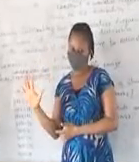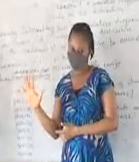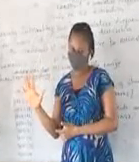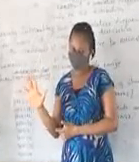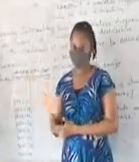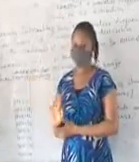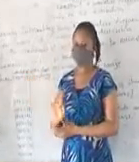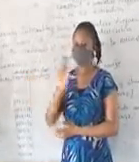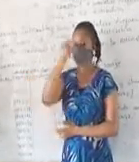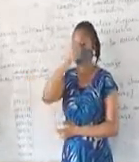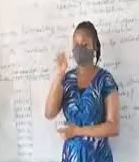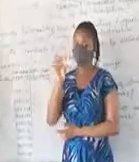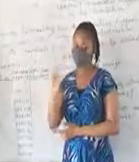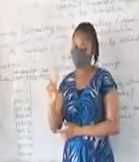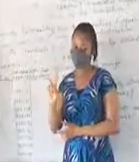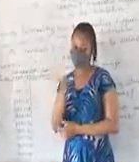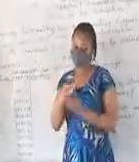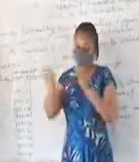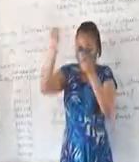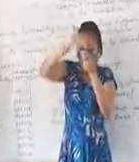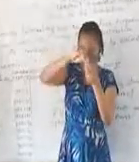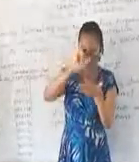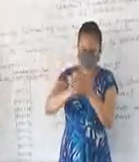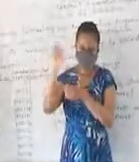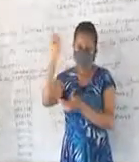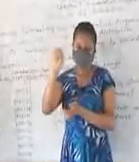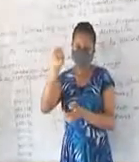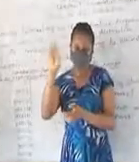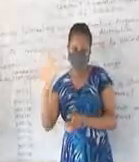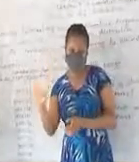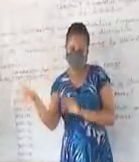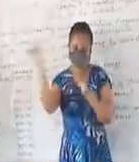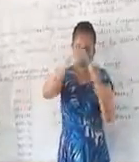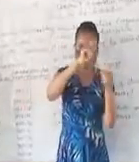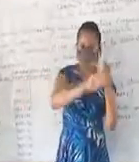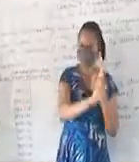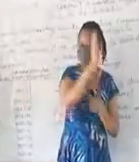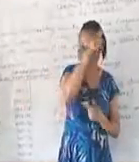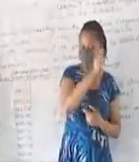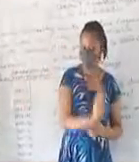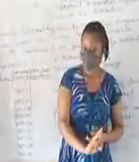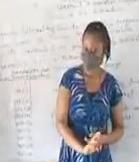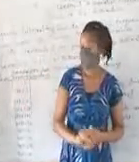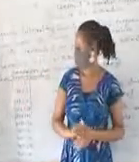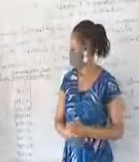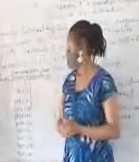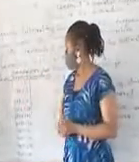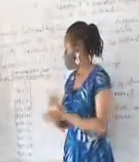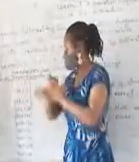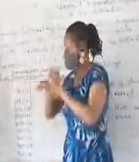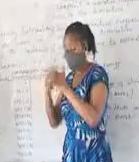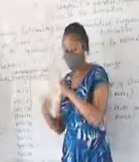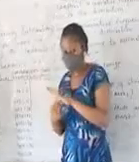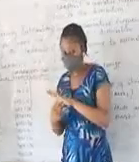In the upper limit, you add that 0.5. So which means the upper class boundary here will give